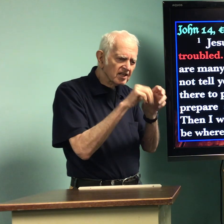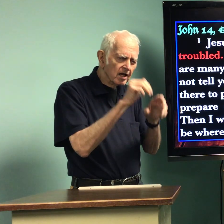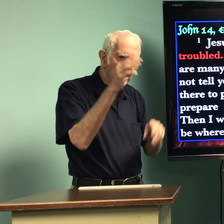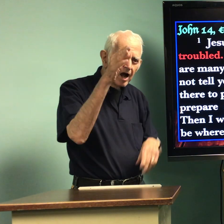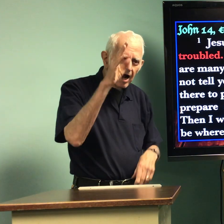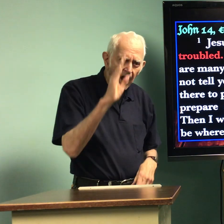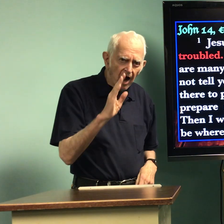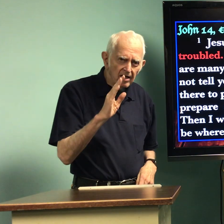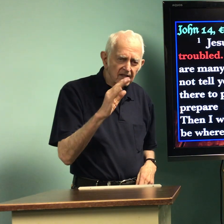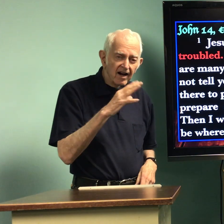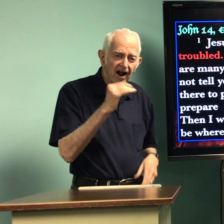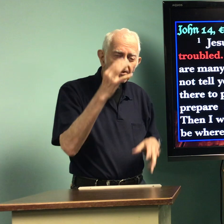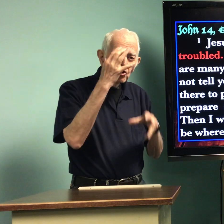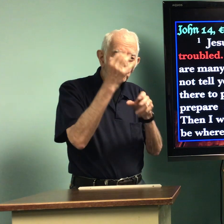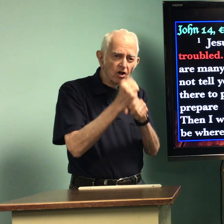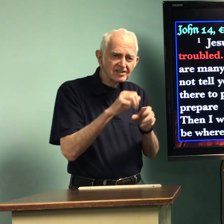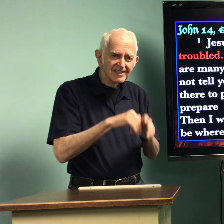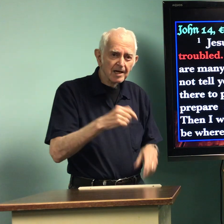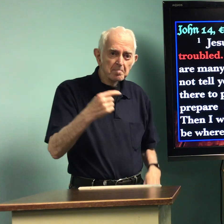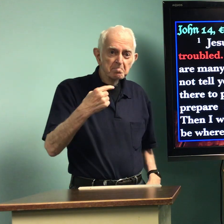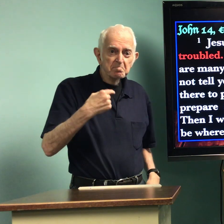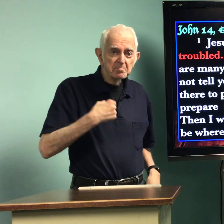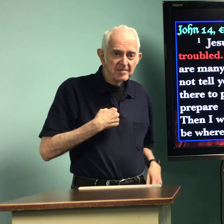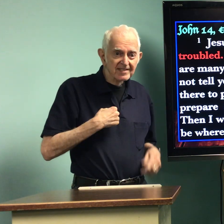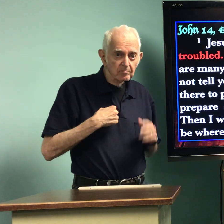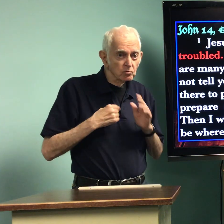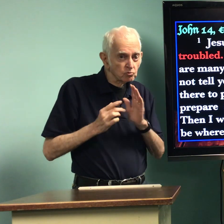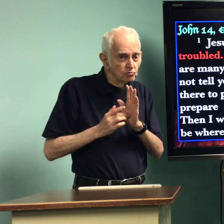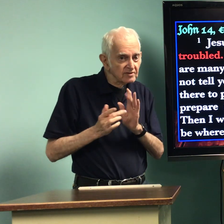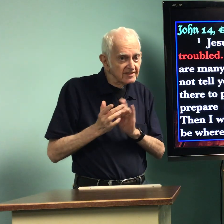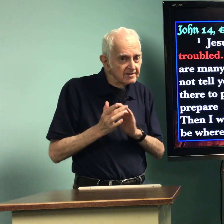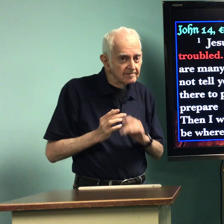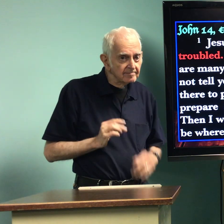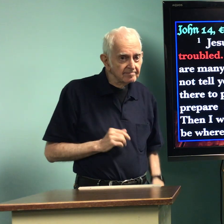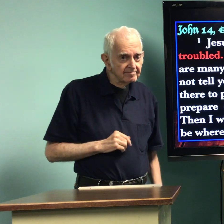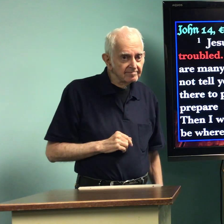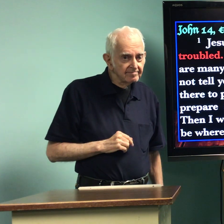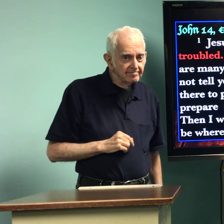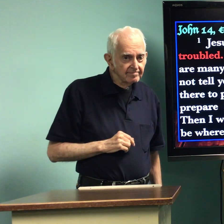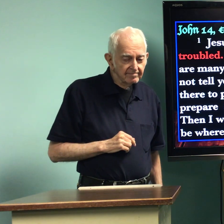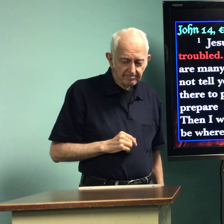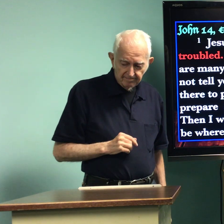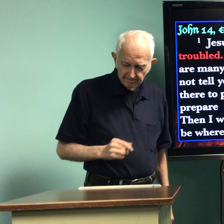Trust in God and trust in me," meaning Jesus.